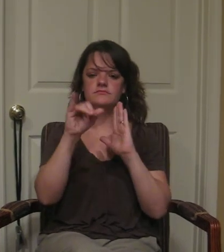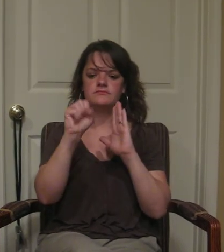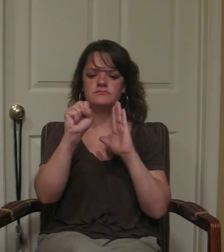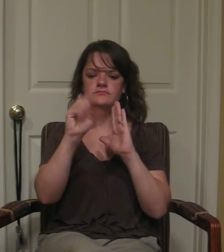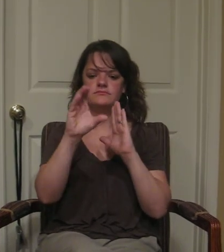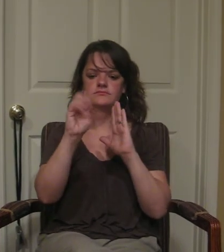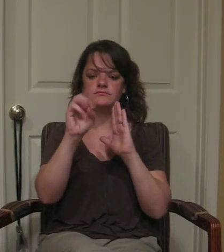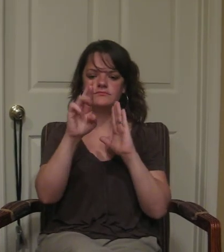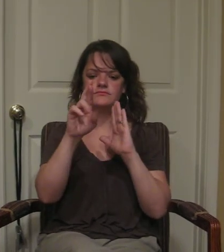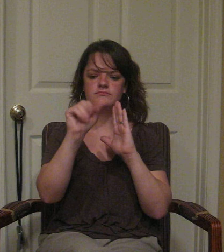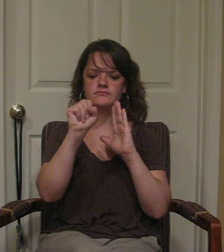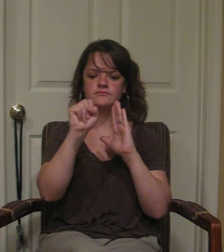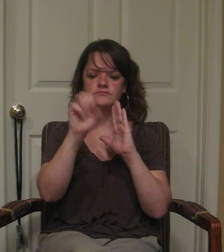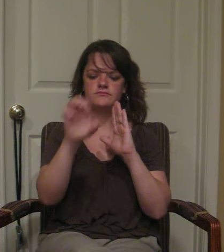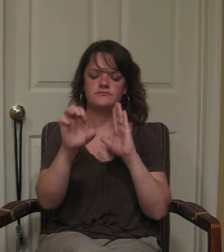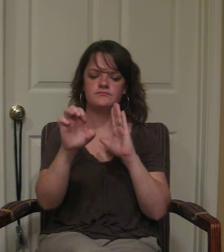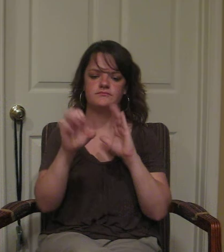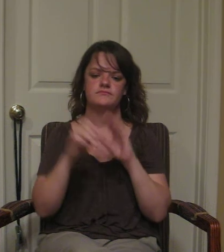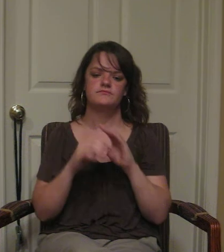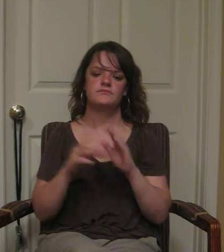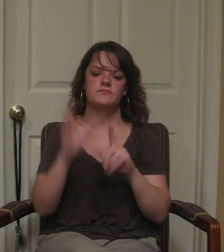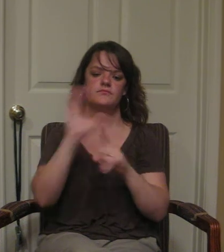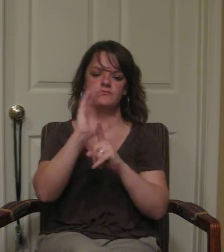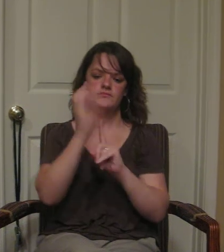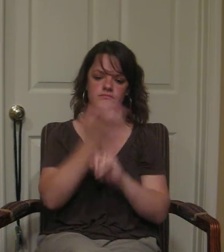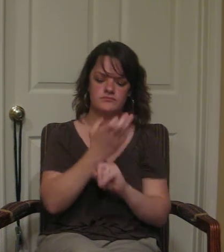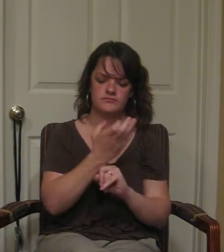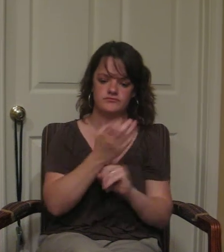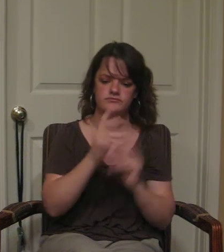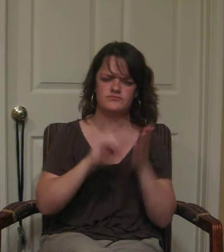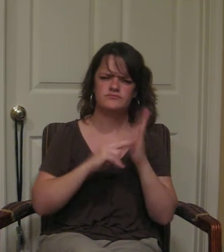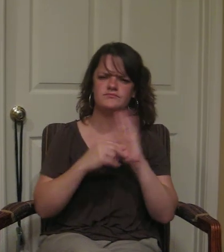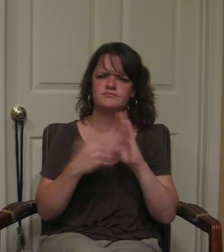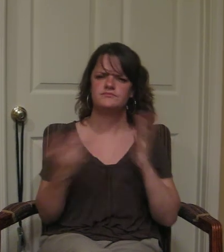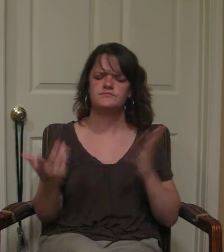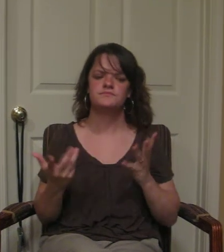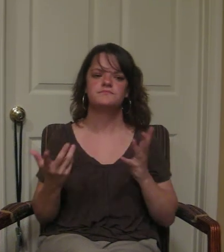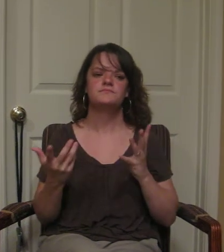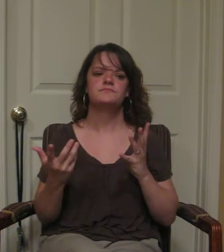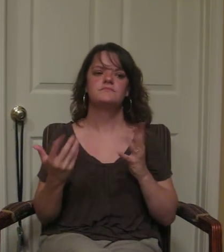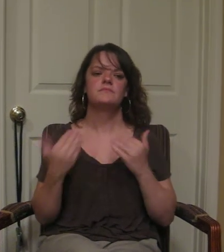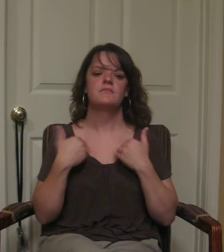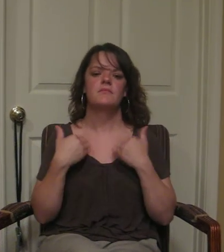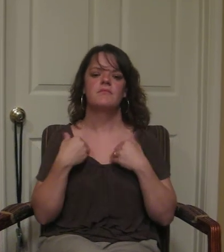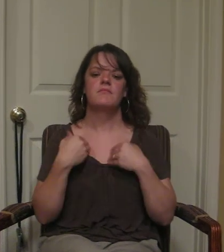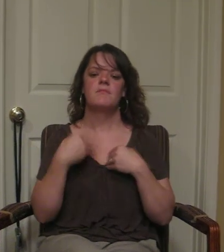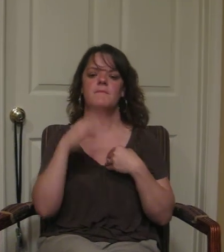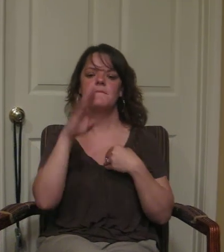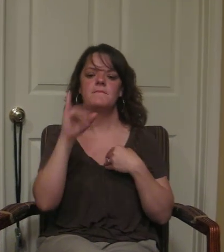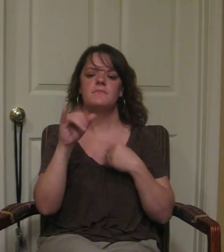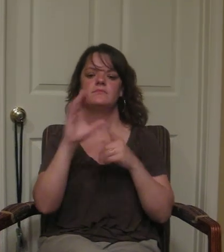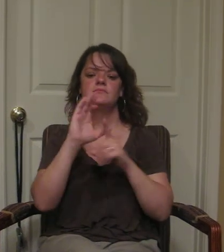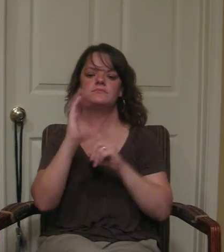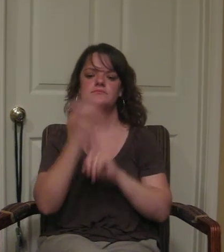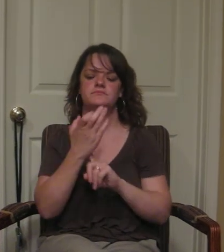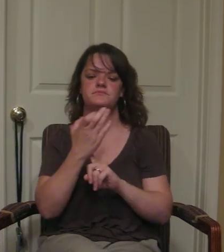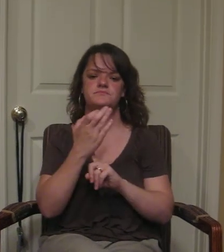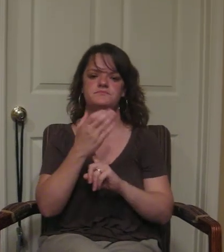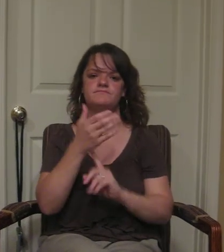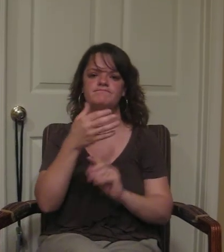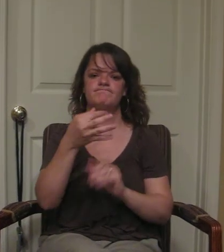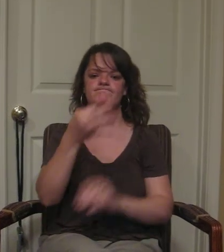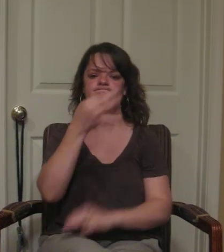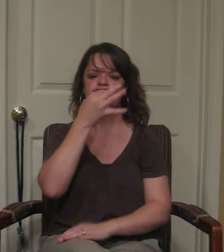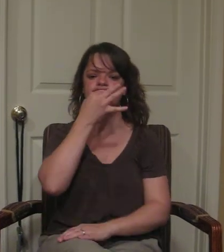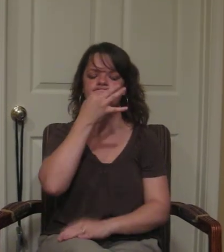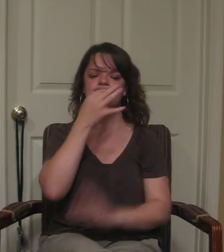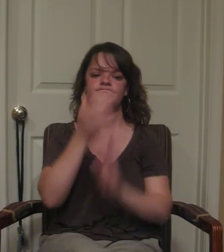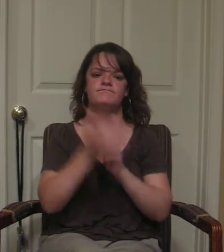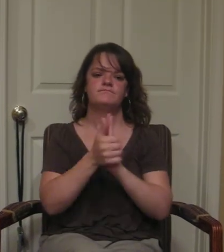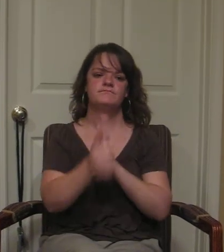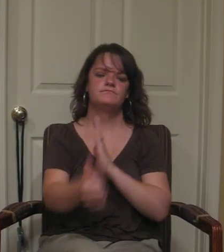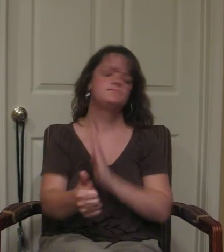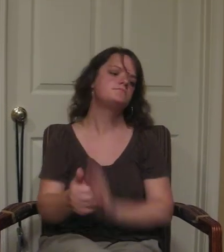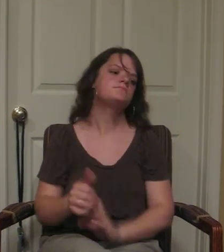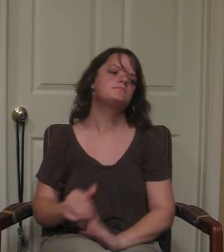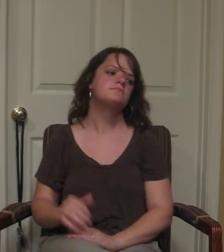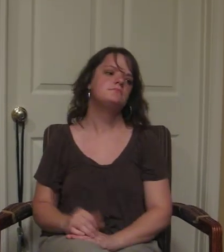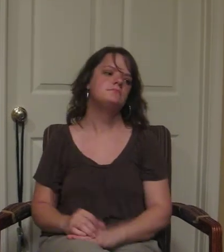is to have bicultural expertise. And the last and final step in interpretation